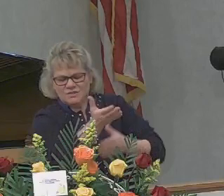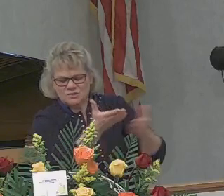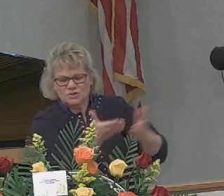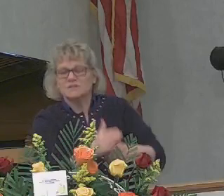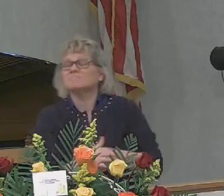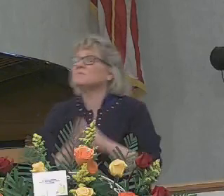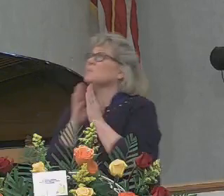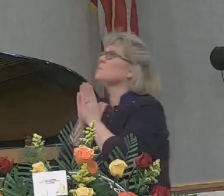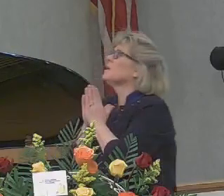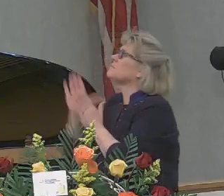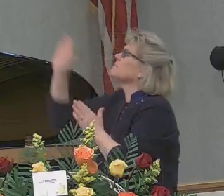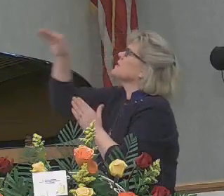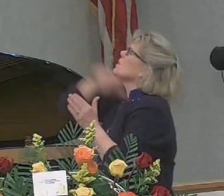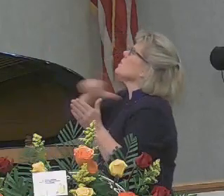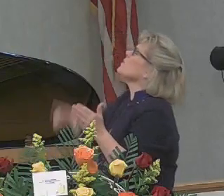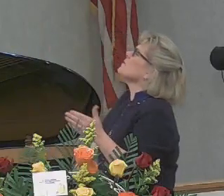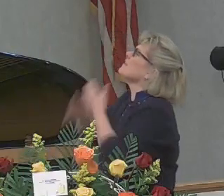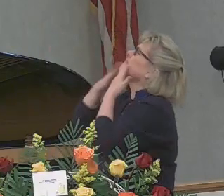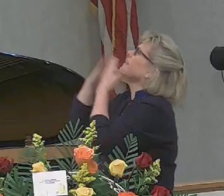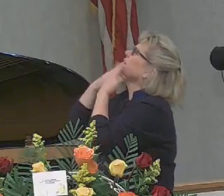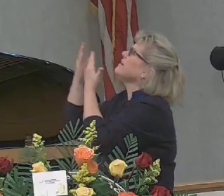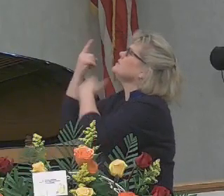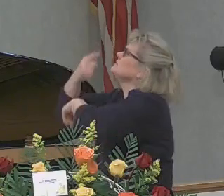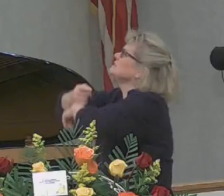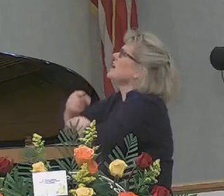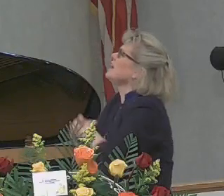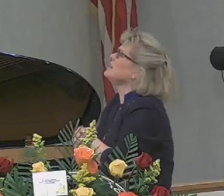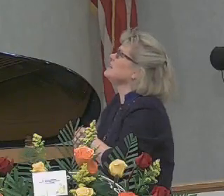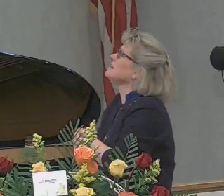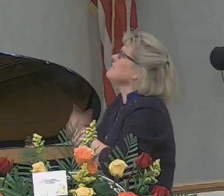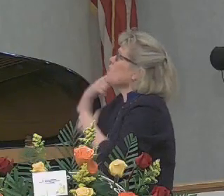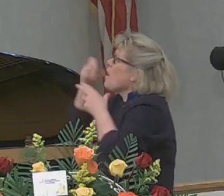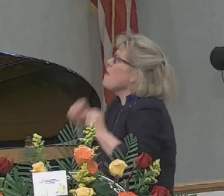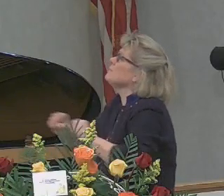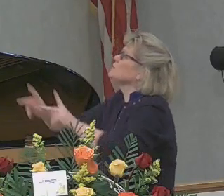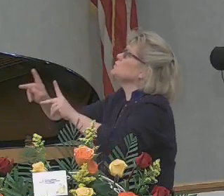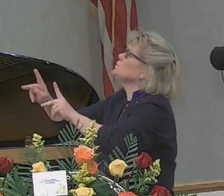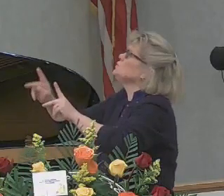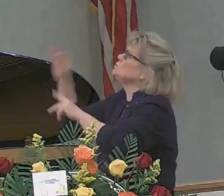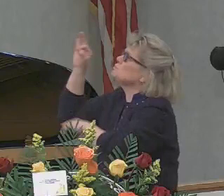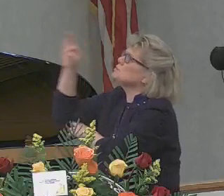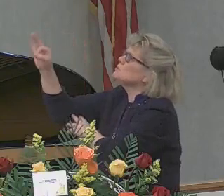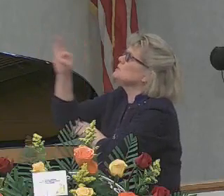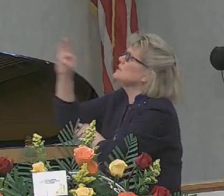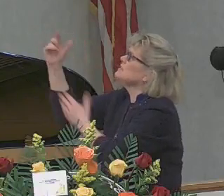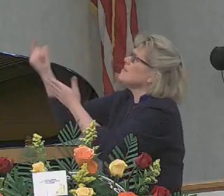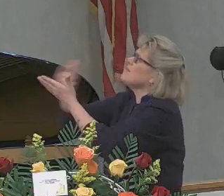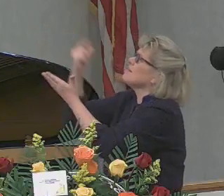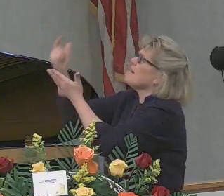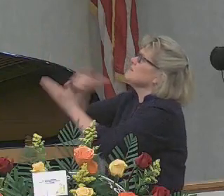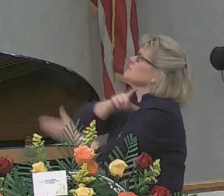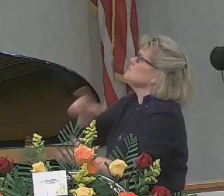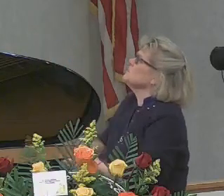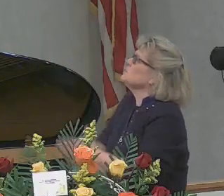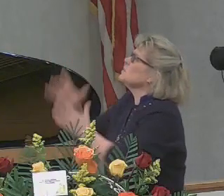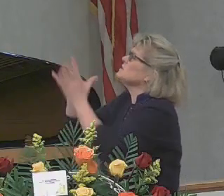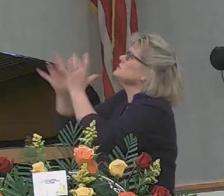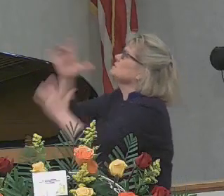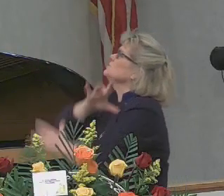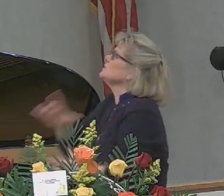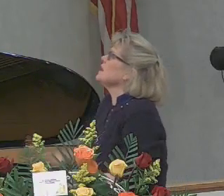Father, thank you today for the opportunity to preach the gospel of the Lord Jesus